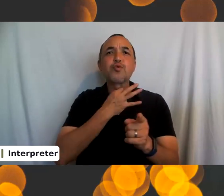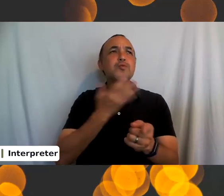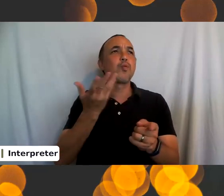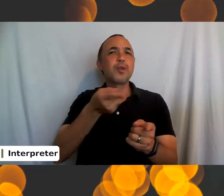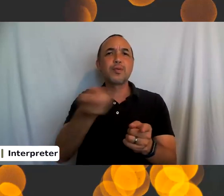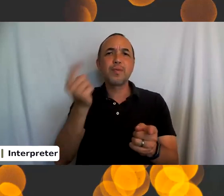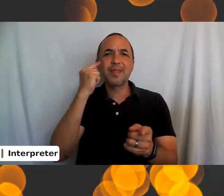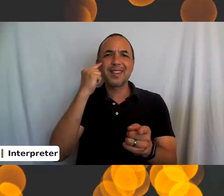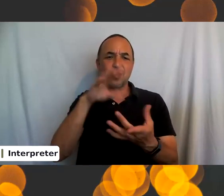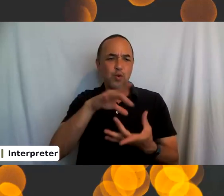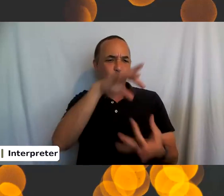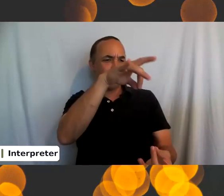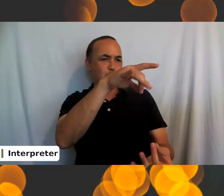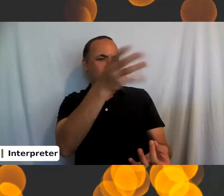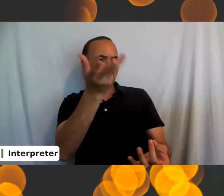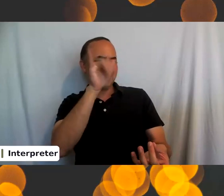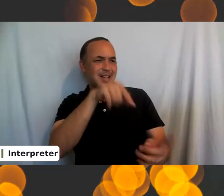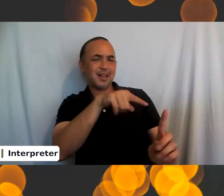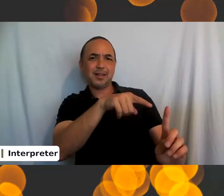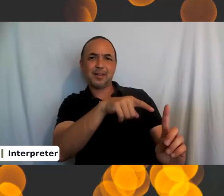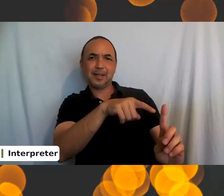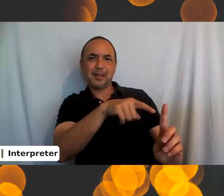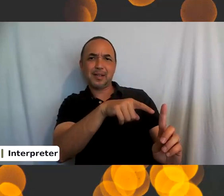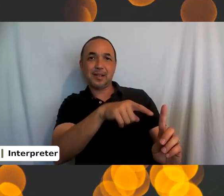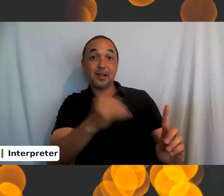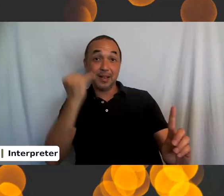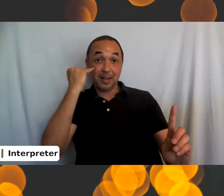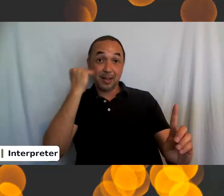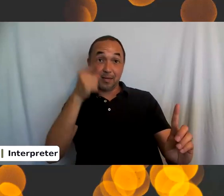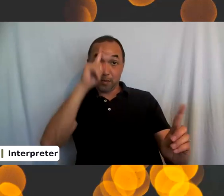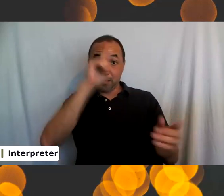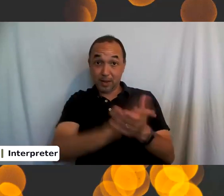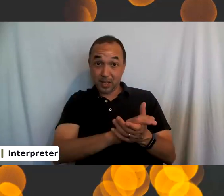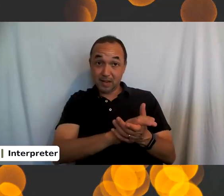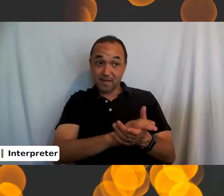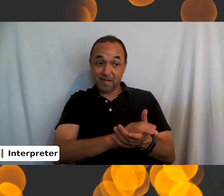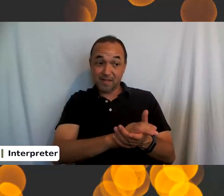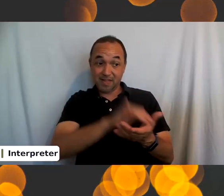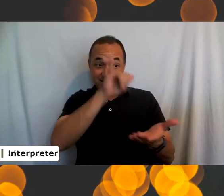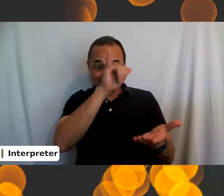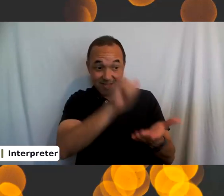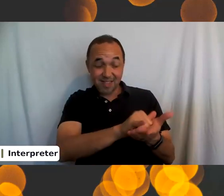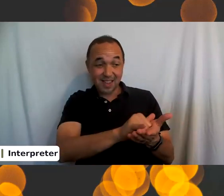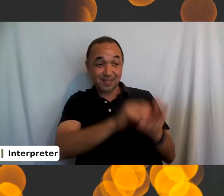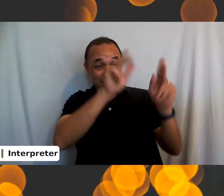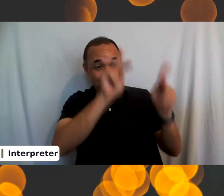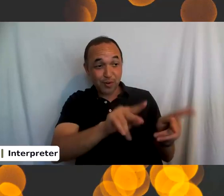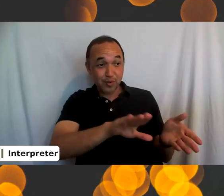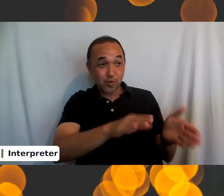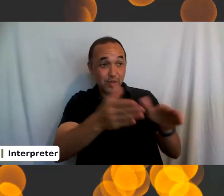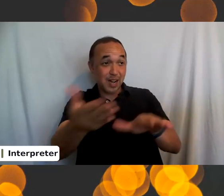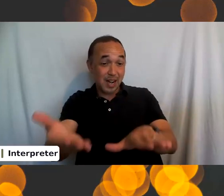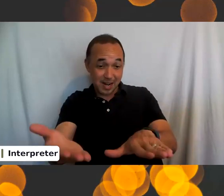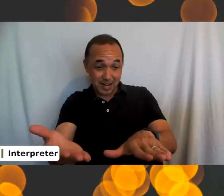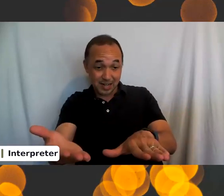is? You know, if you do believe that ghosts are the spirits of people who have passed on or